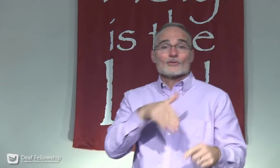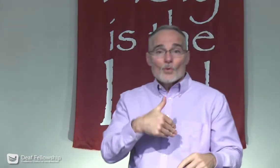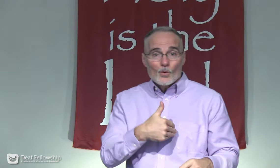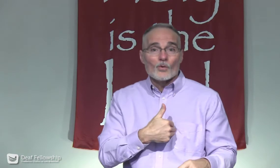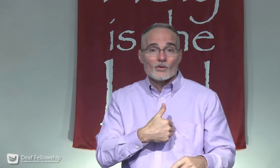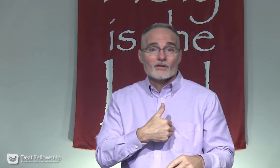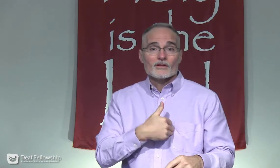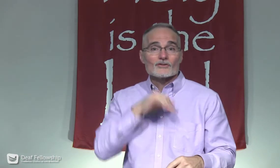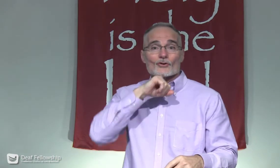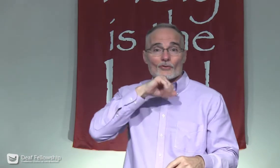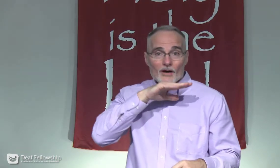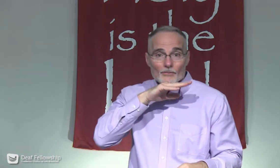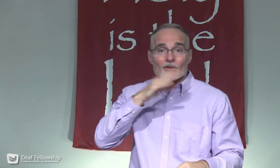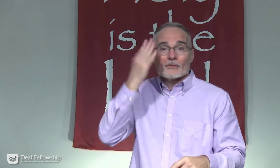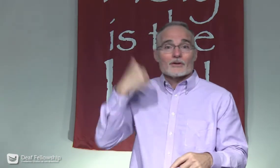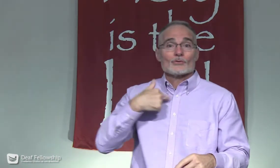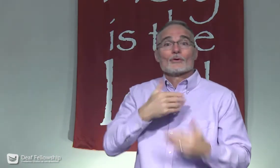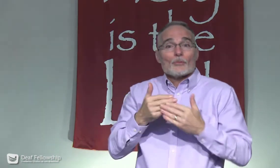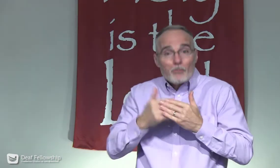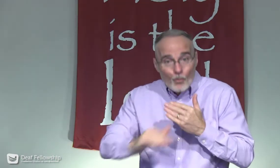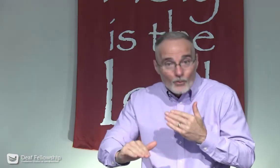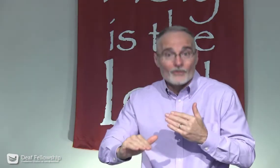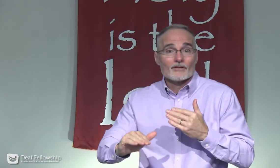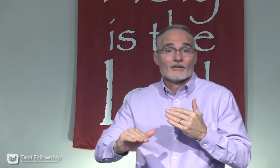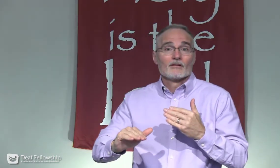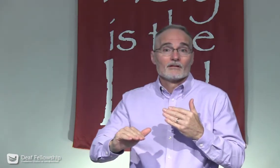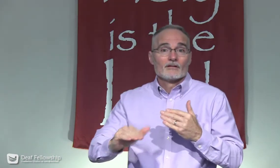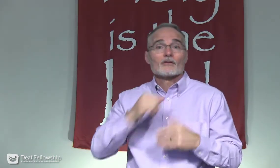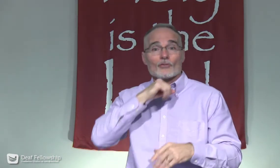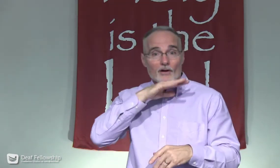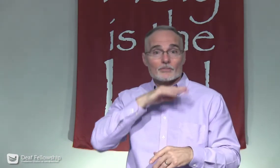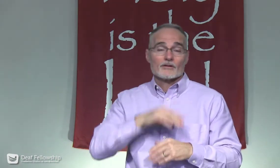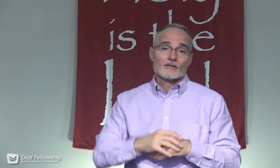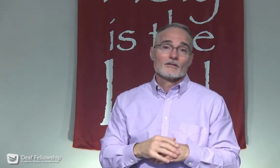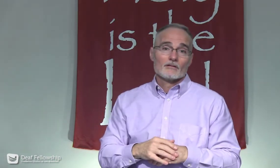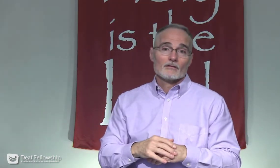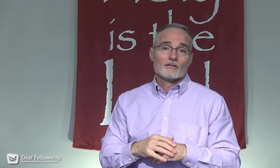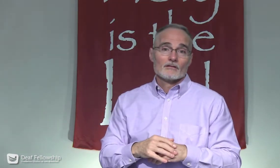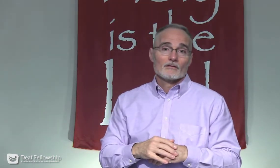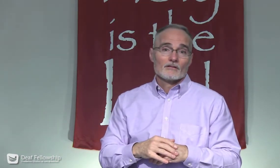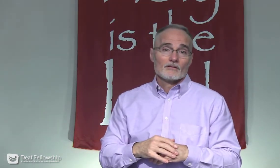our souls are corrupt because we were born that way.